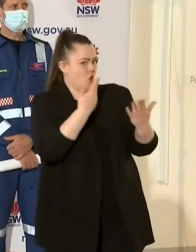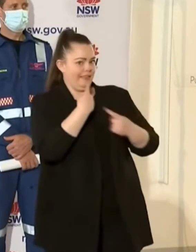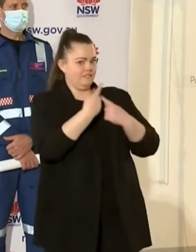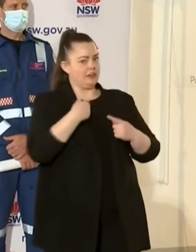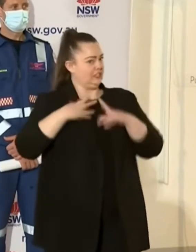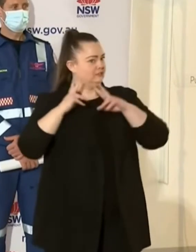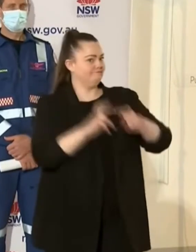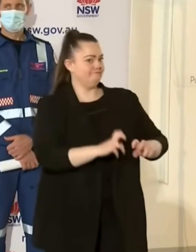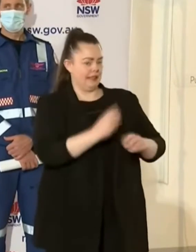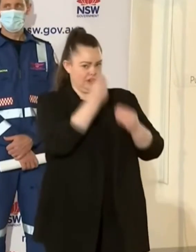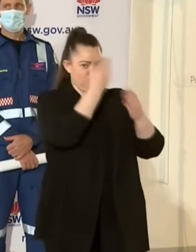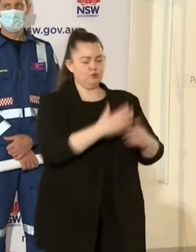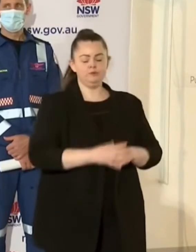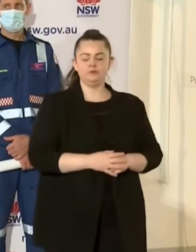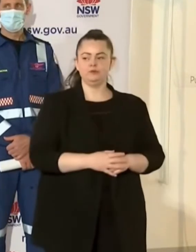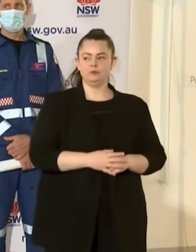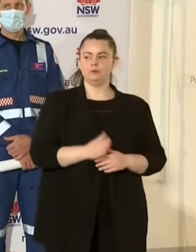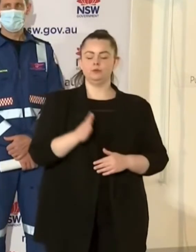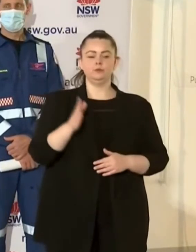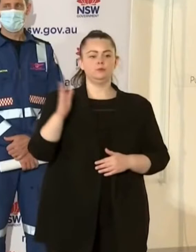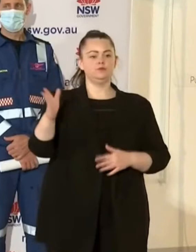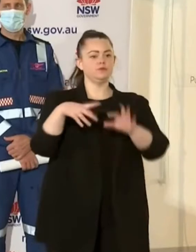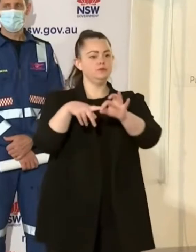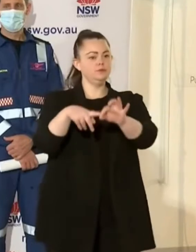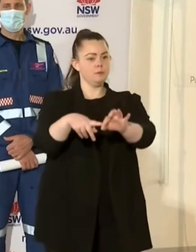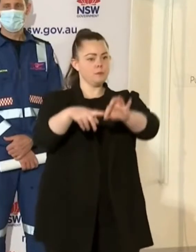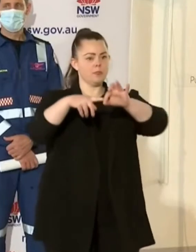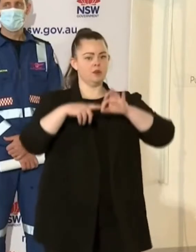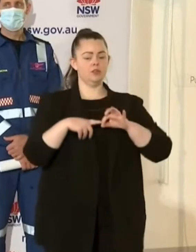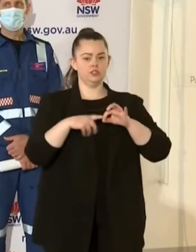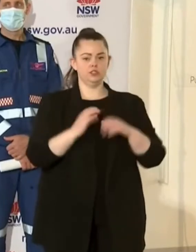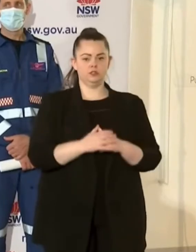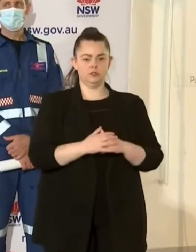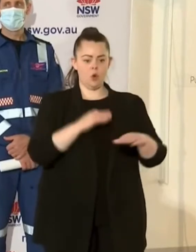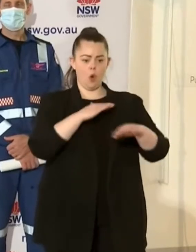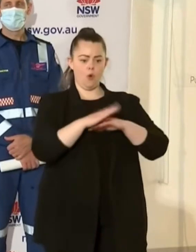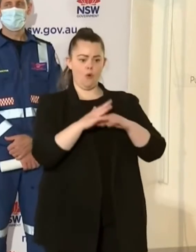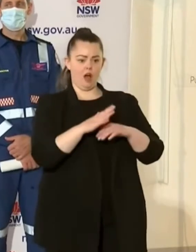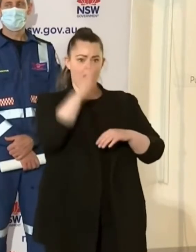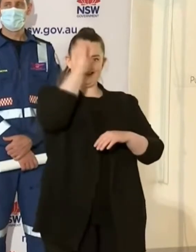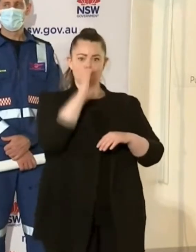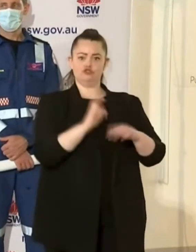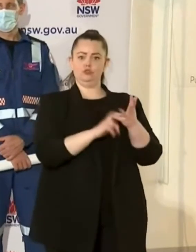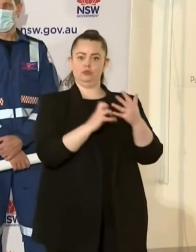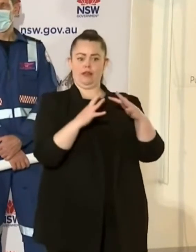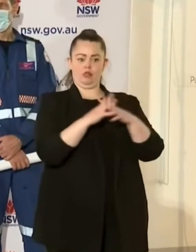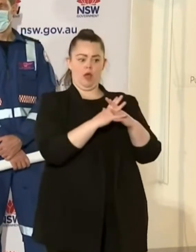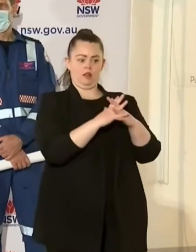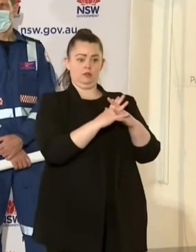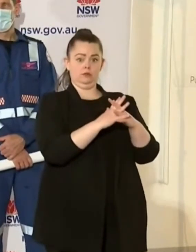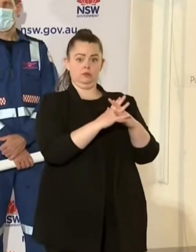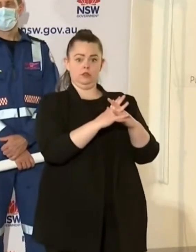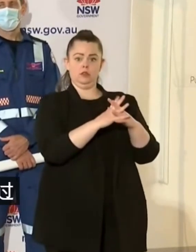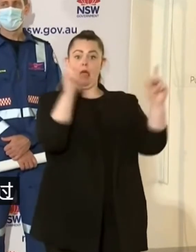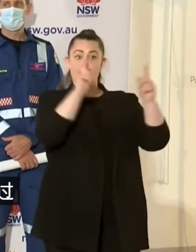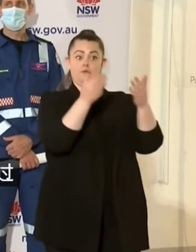I'll have to get the legal advice. Just on regions put back into lockdown or mobility contained after a surge in cases,